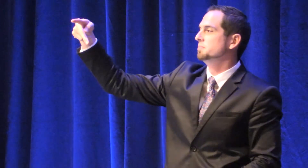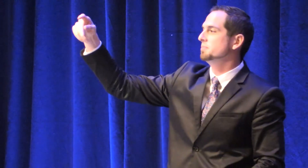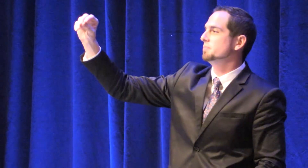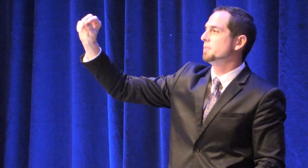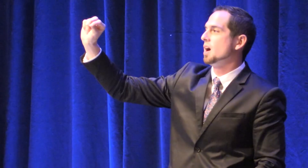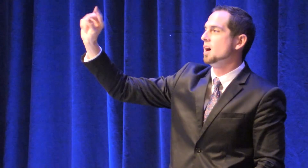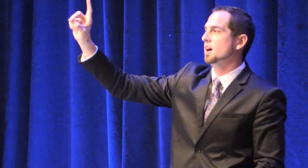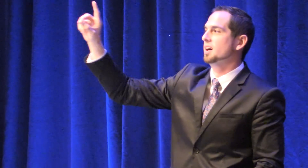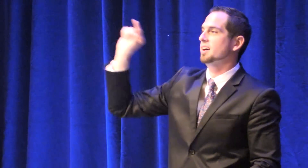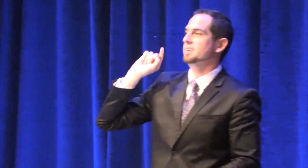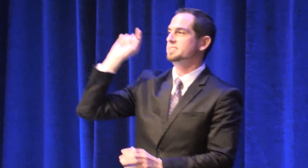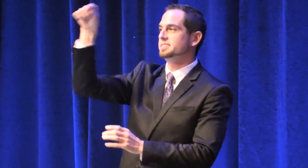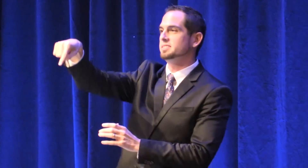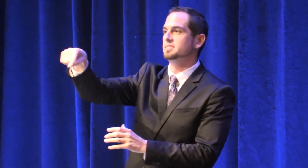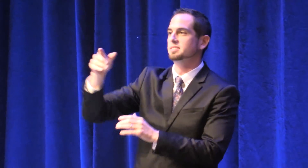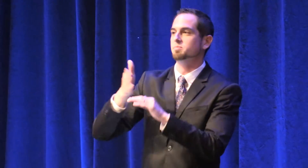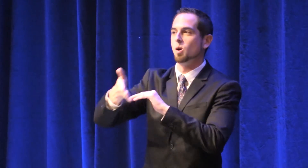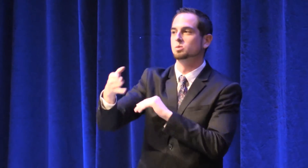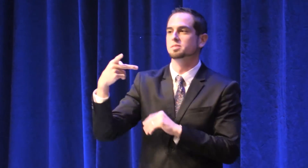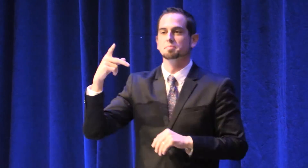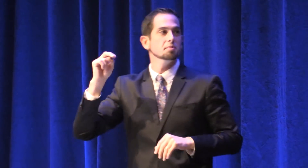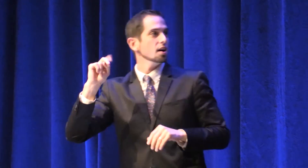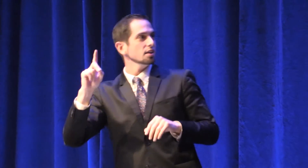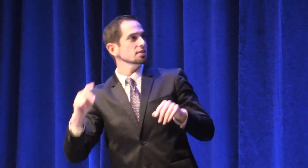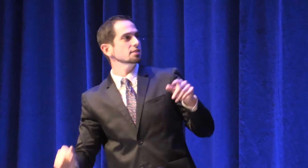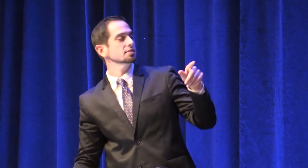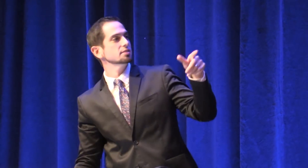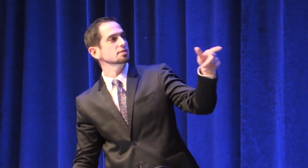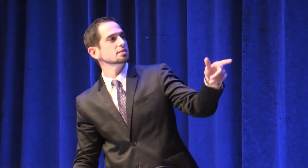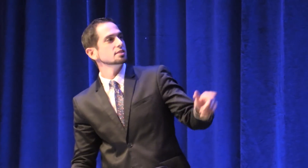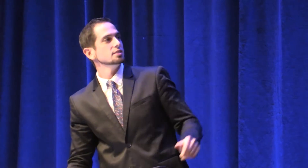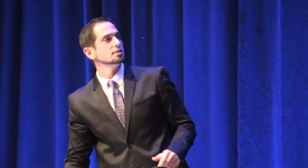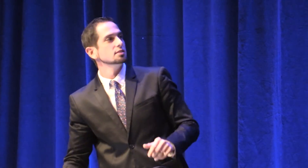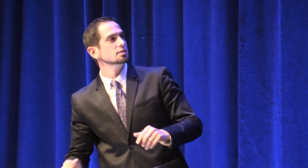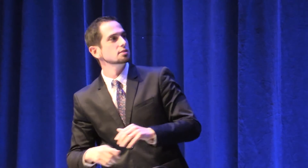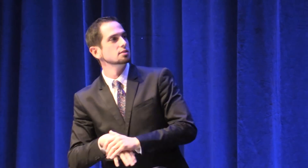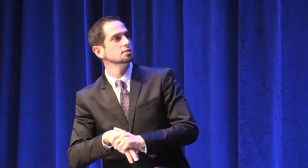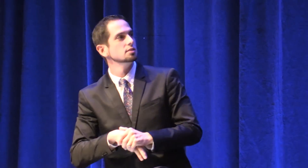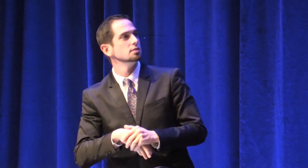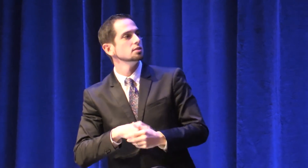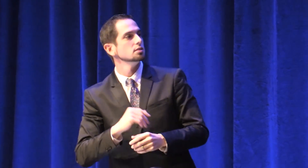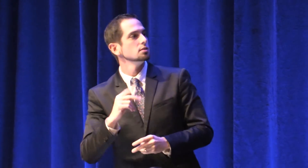articles. And then our final example comes from across the pond.